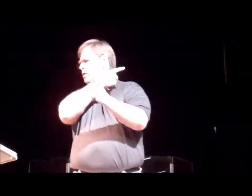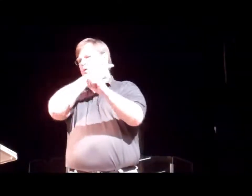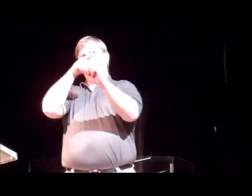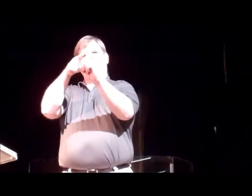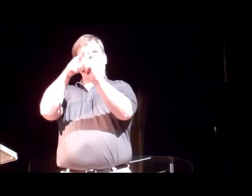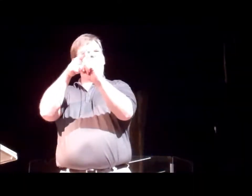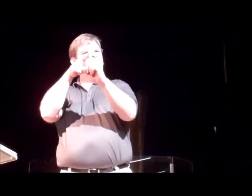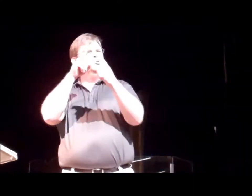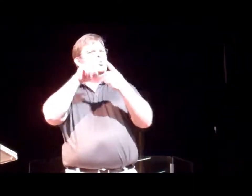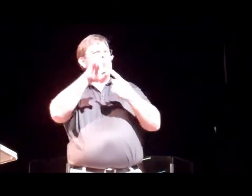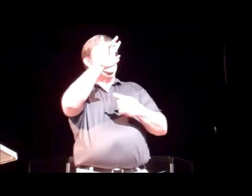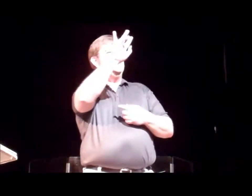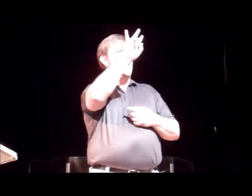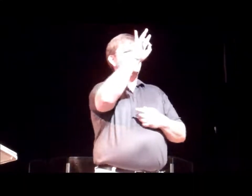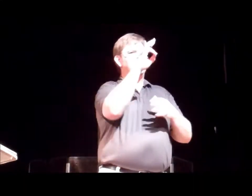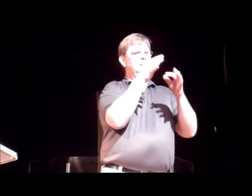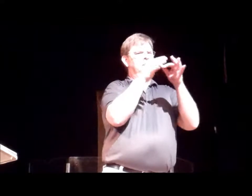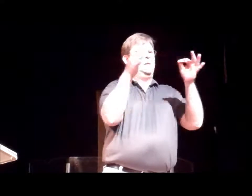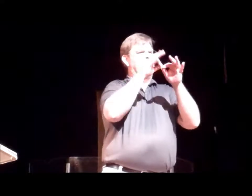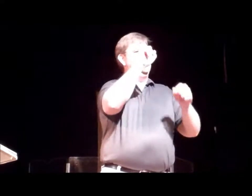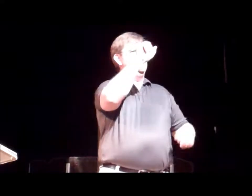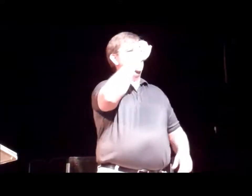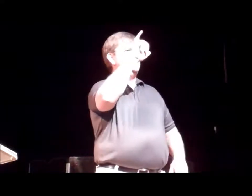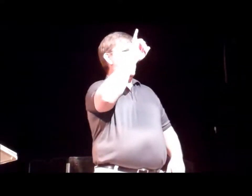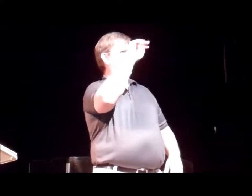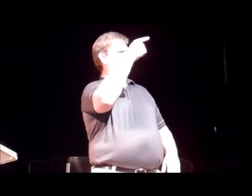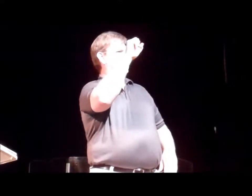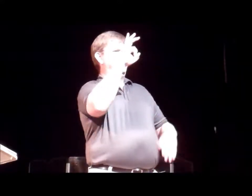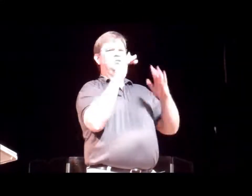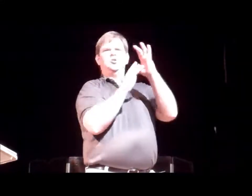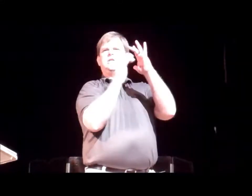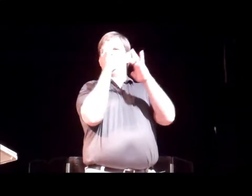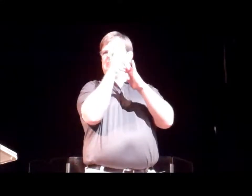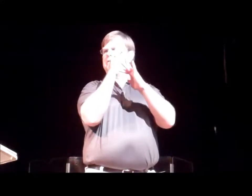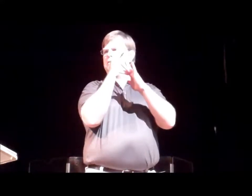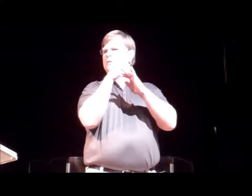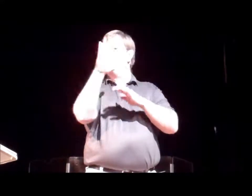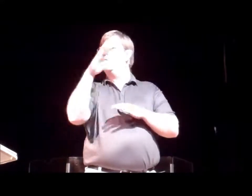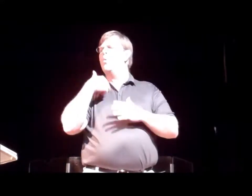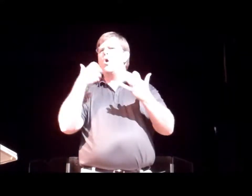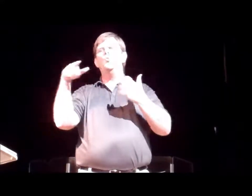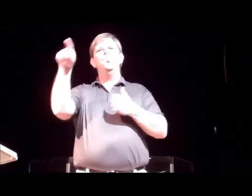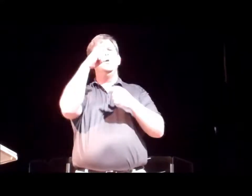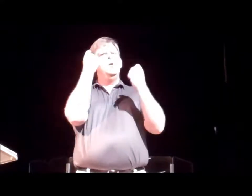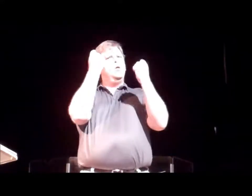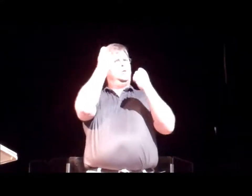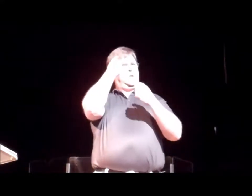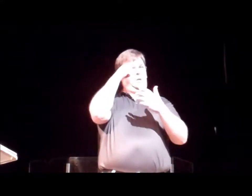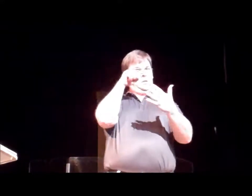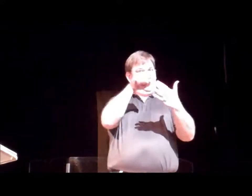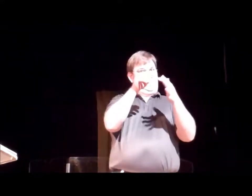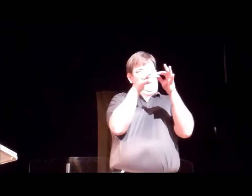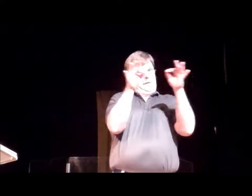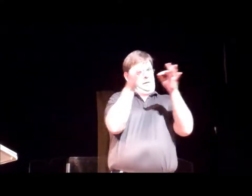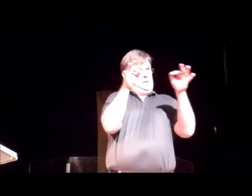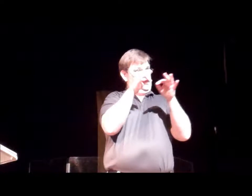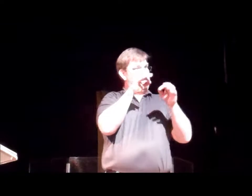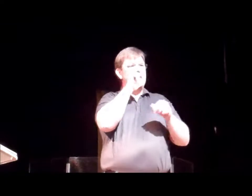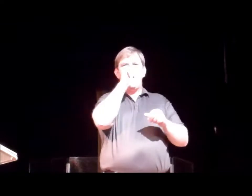learned a lot. This morning we're going to talk about the 7 sayings of Jesus. Now,